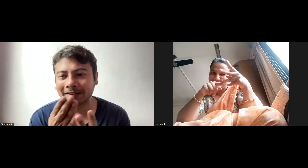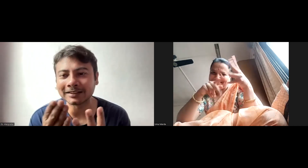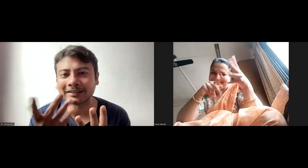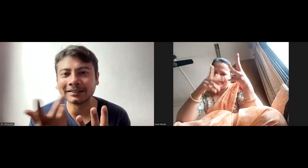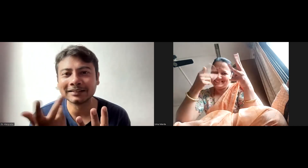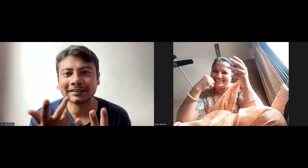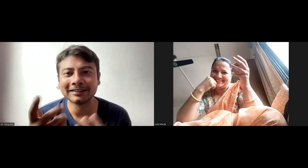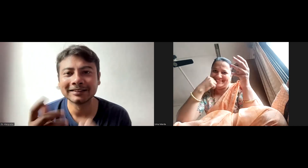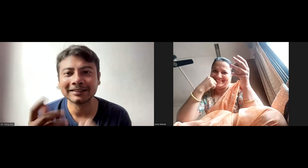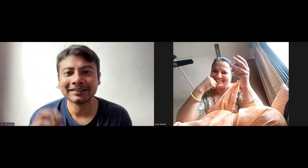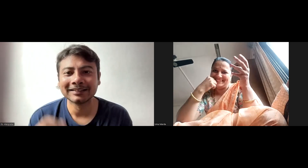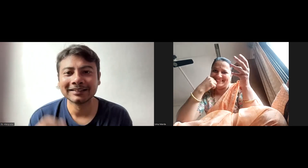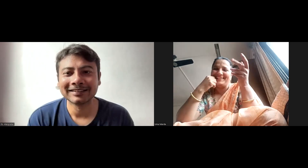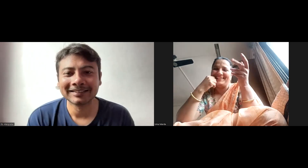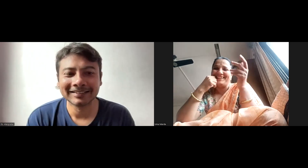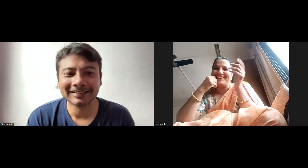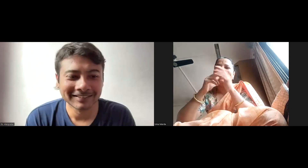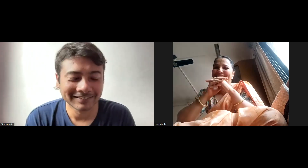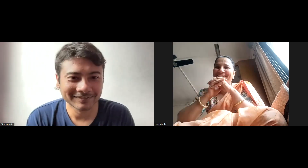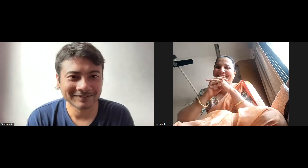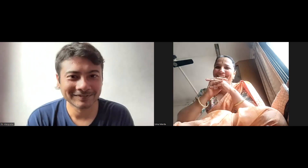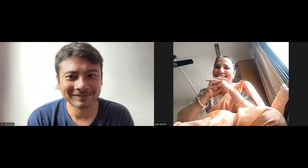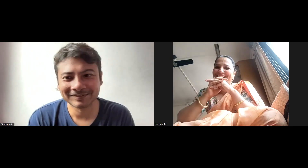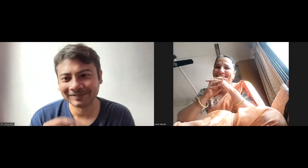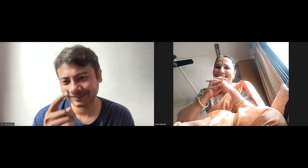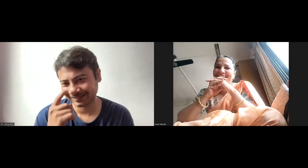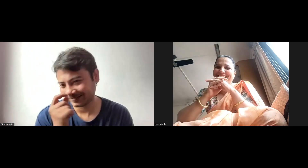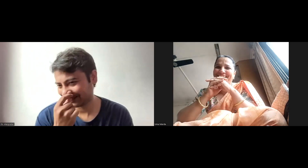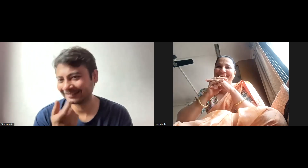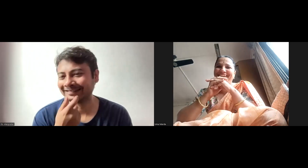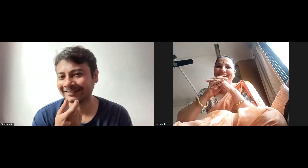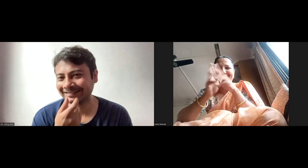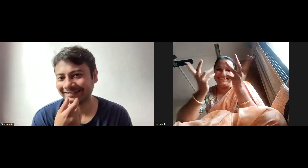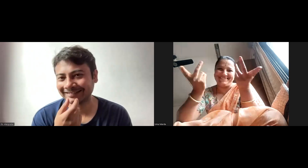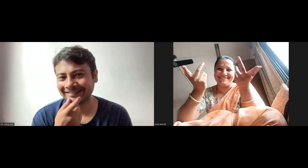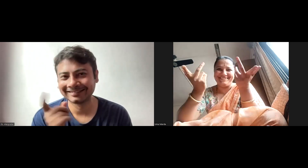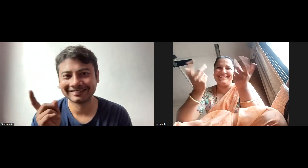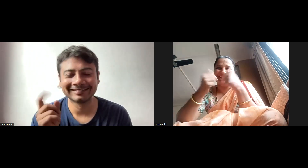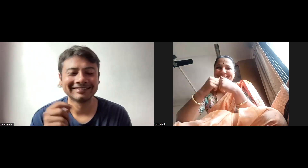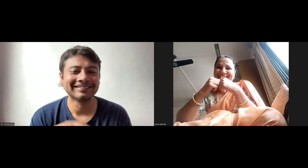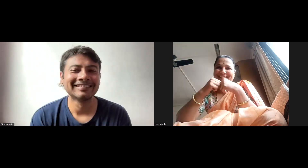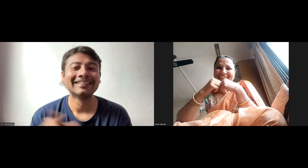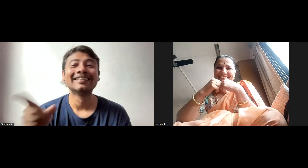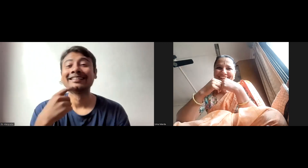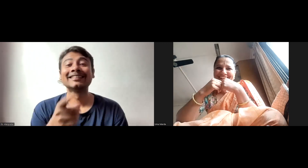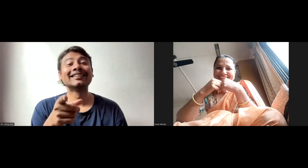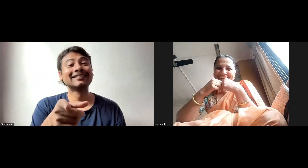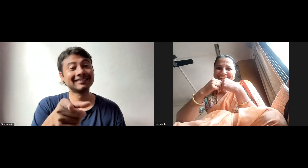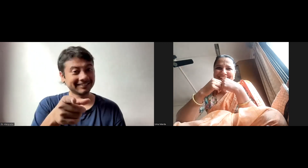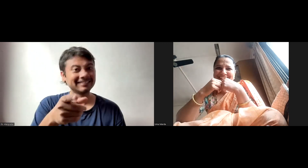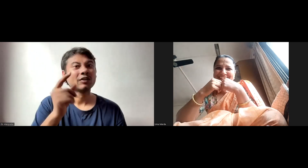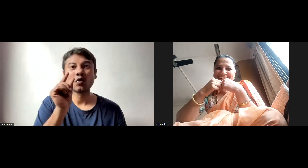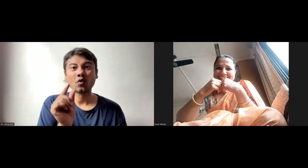Mataji in? She looks like to be in mode of goodness because she's all the time smiling. And above all, she's